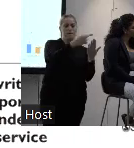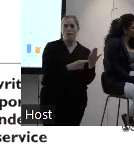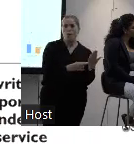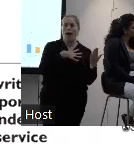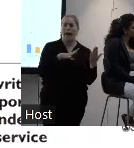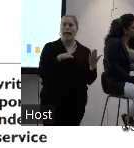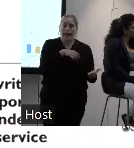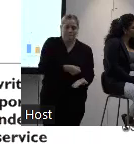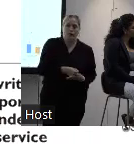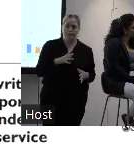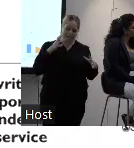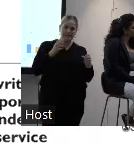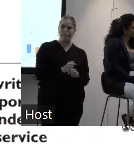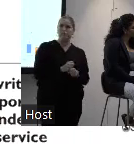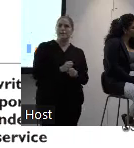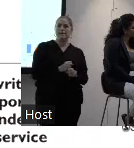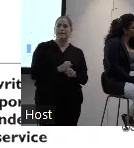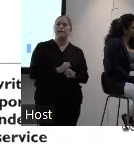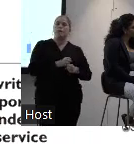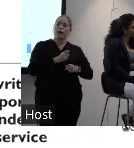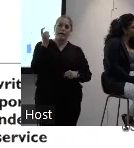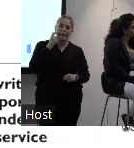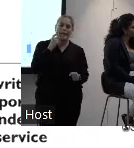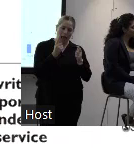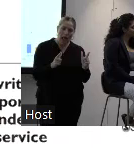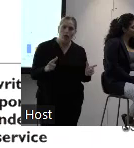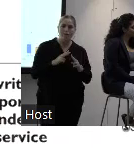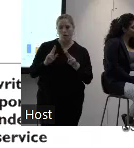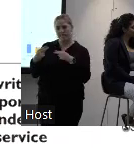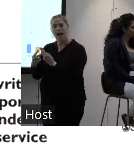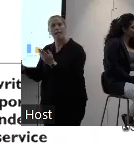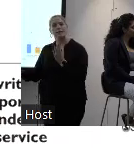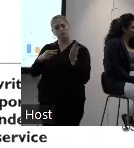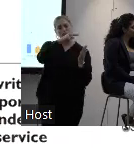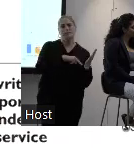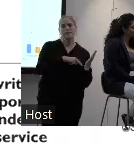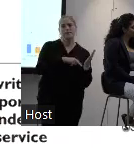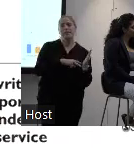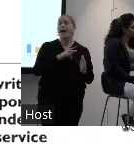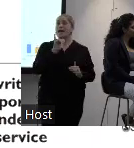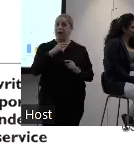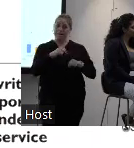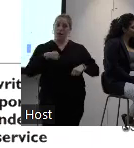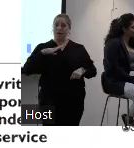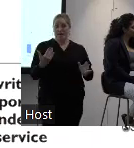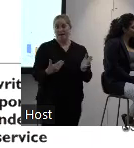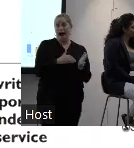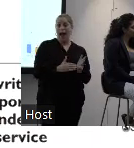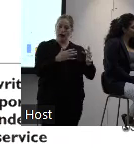process of some parts of the reports. How can we automate some of the scoring and integration so that clinicians can focus